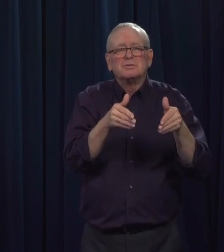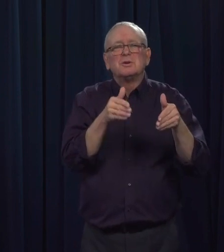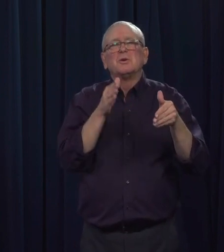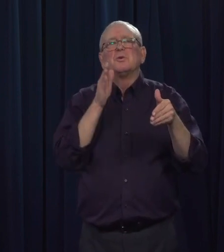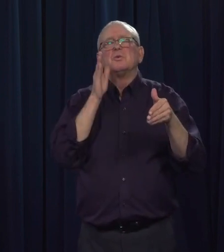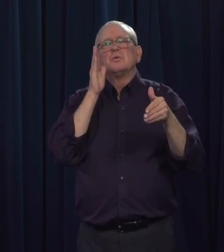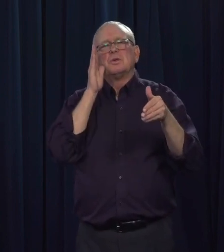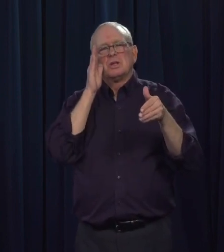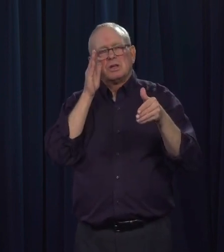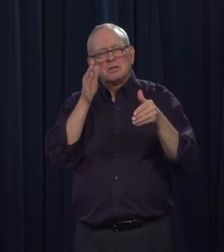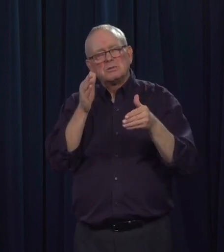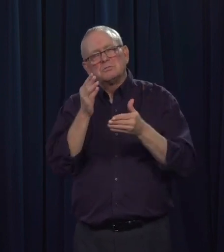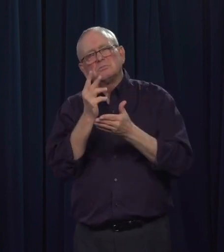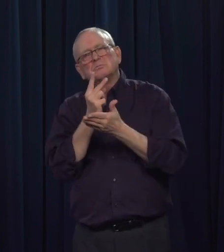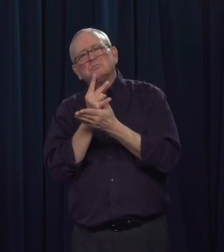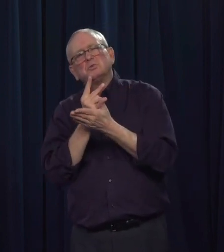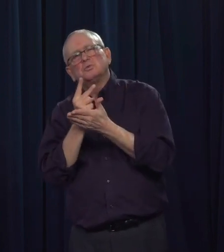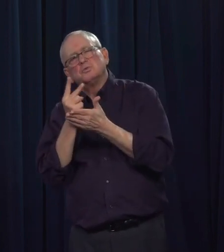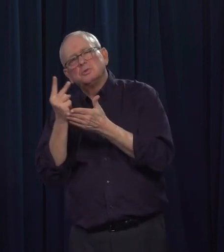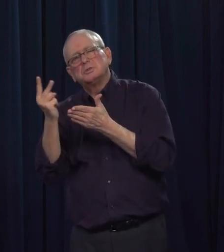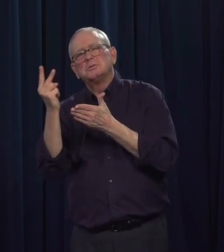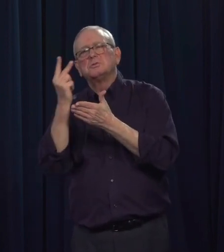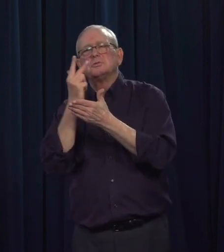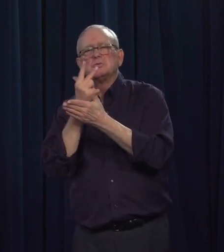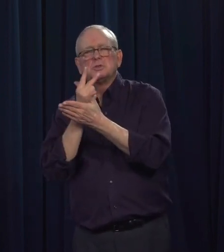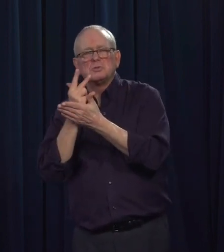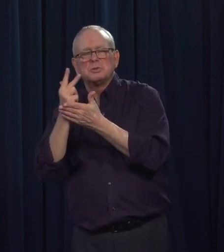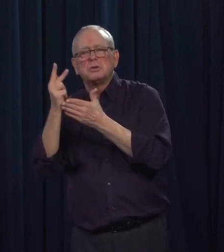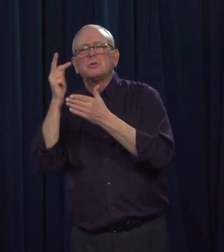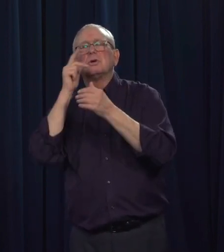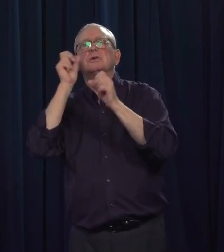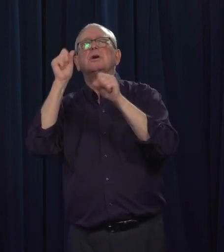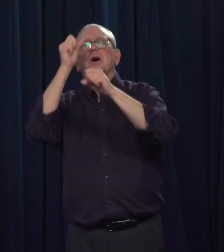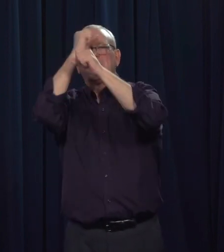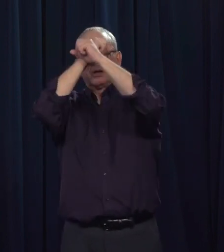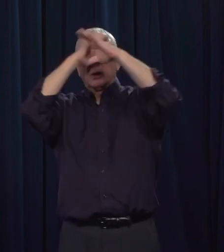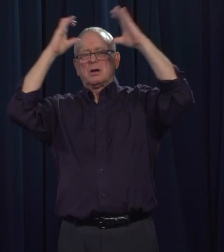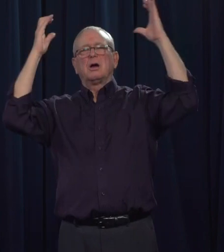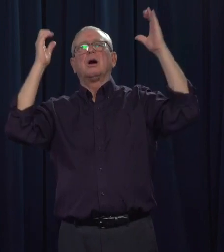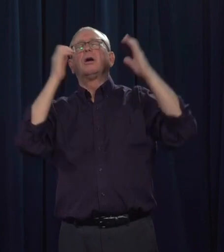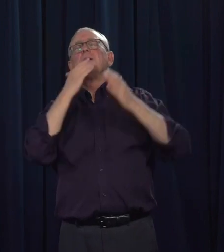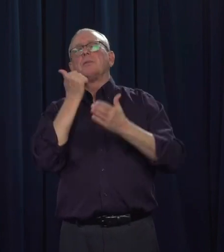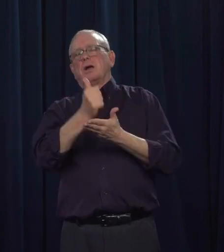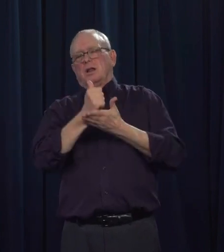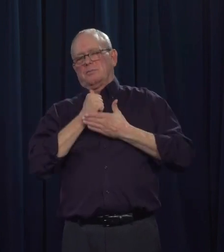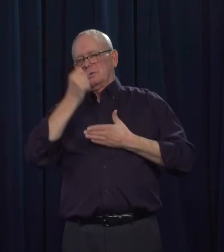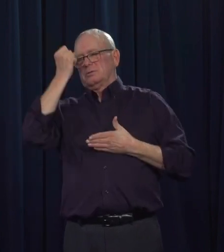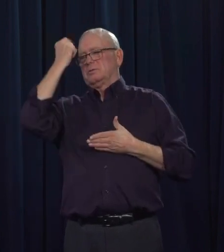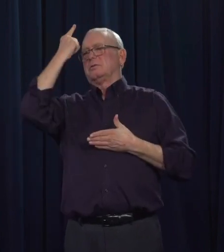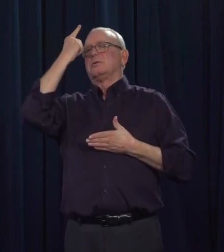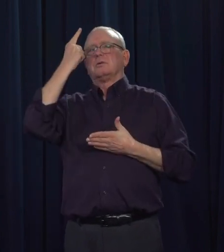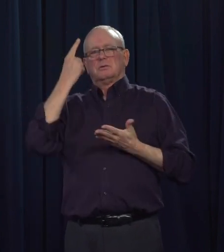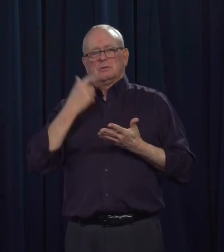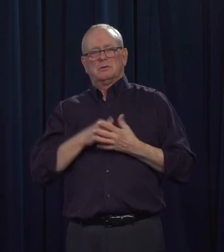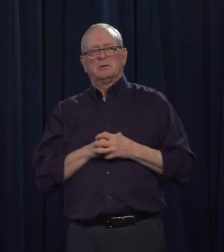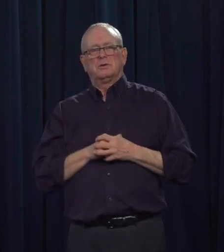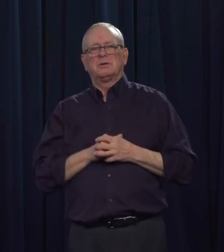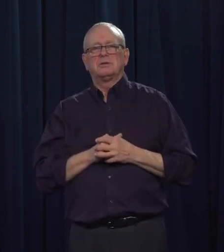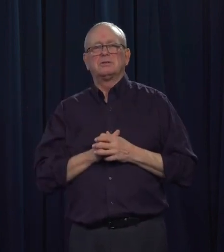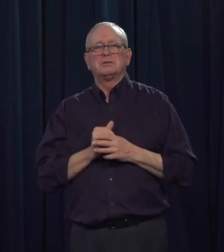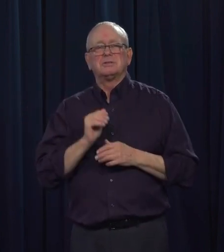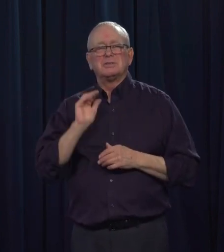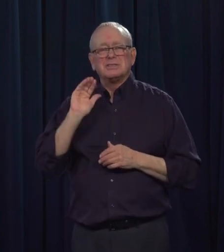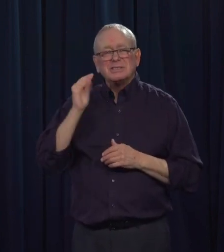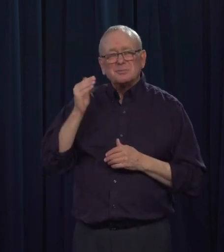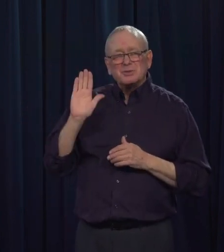It will be over the next few weeks because it does take a while for us to see the effects. Community spread numbers are kind of the canary in the coal mine, is that? That is our